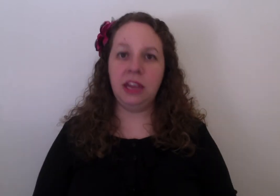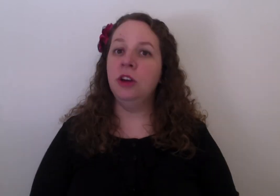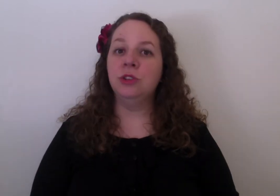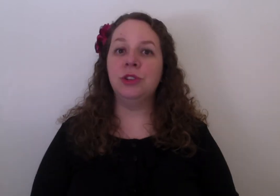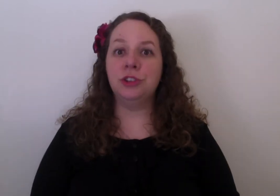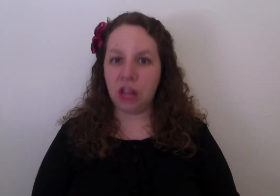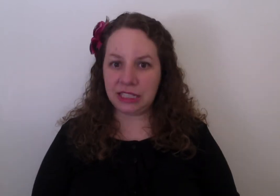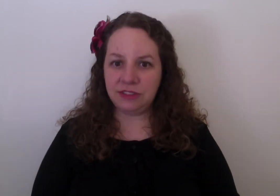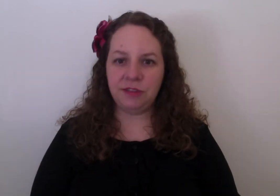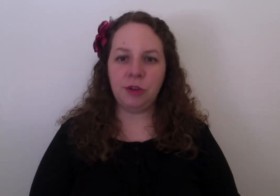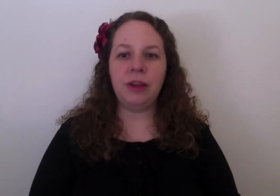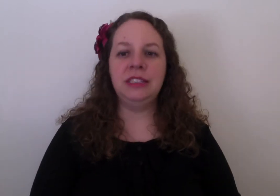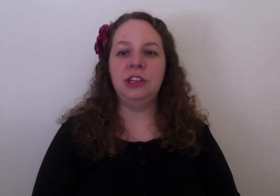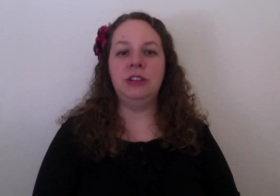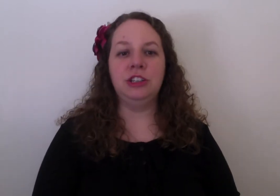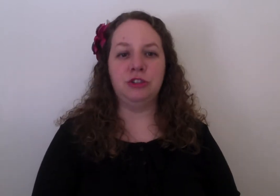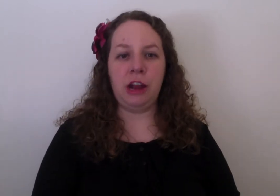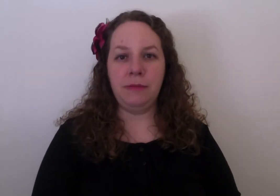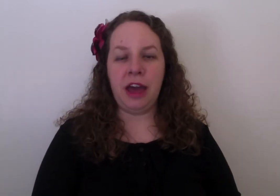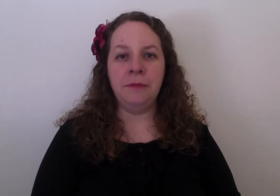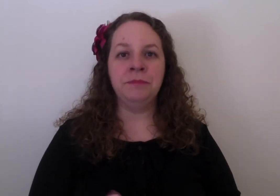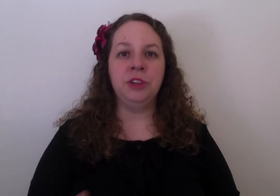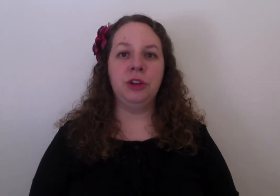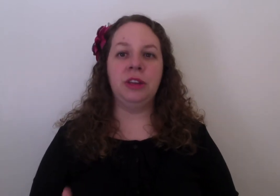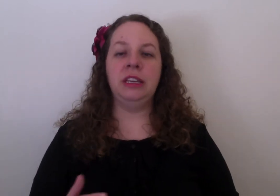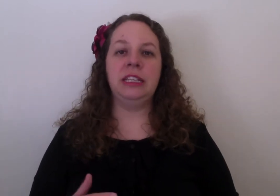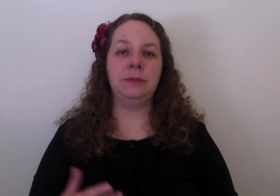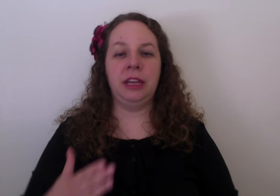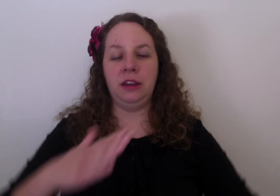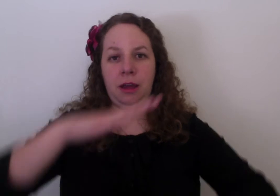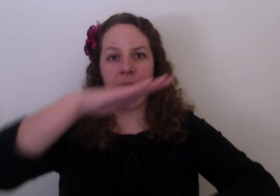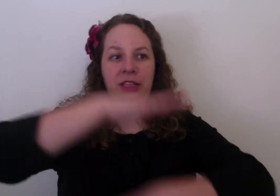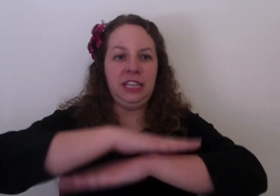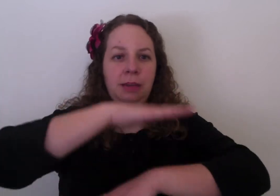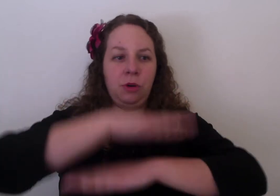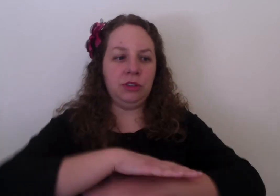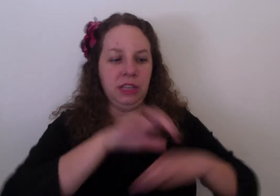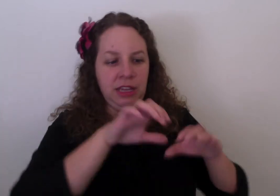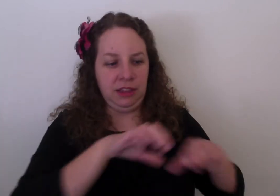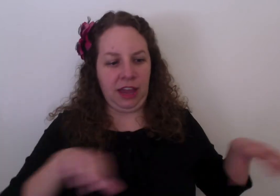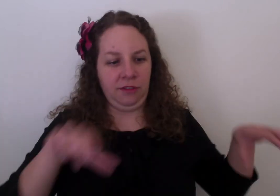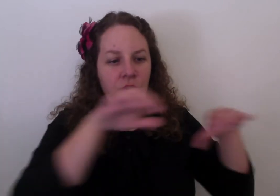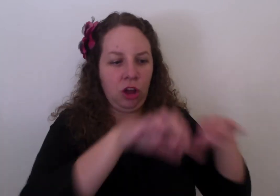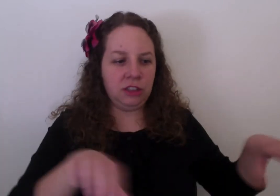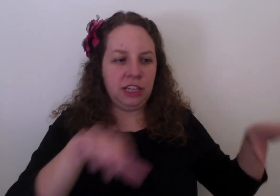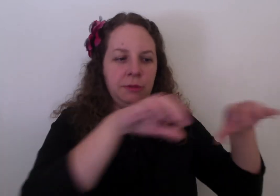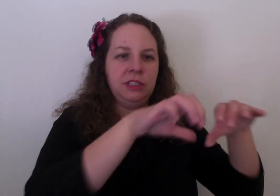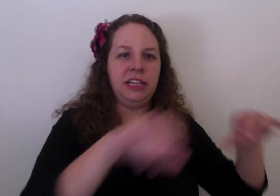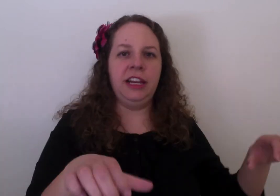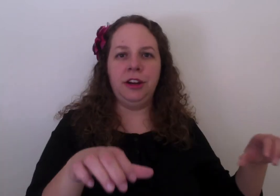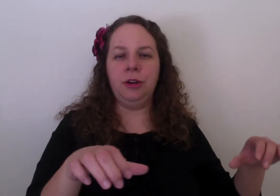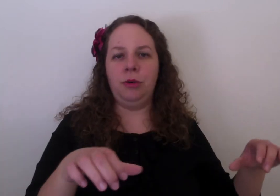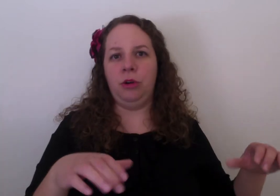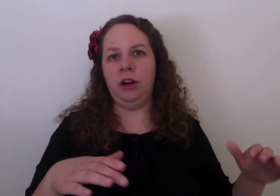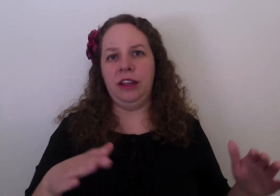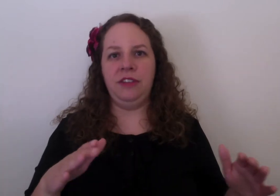So there's lots of different ways that you can describe that. You can explain the tables. They have long tables here, or if they